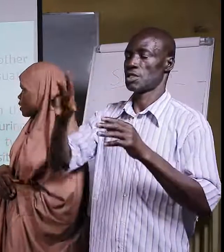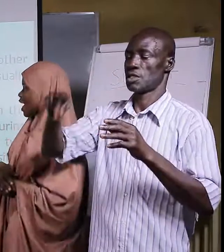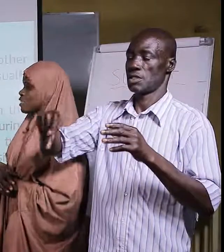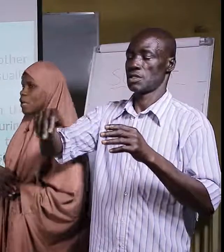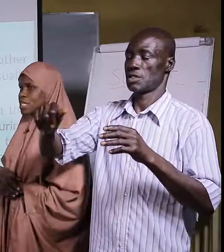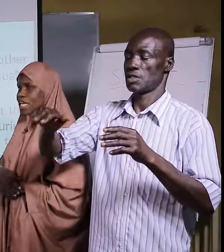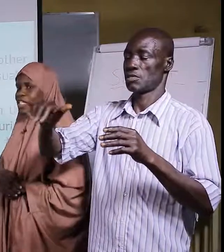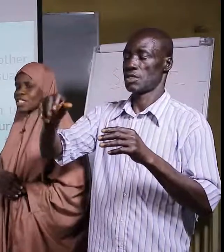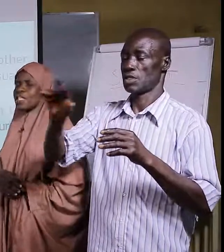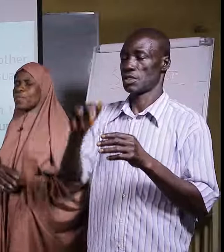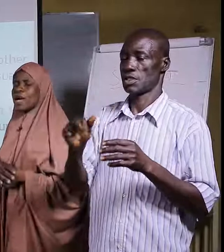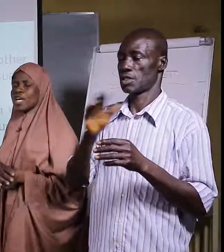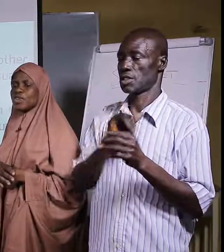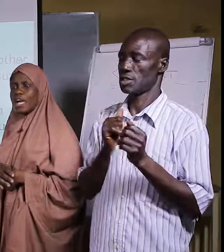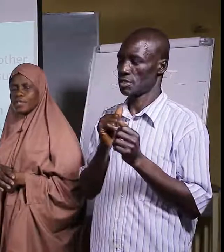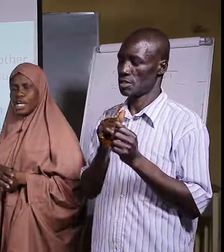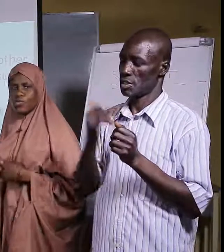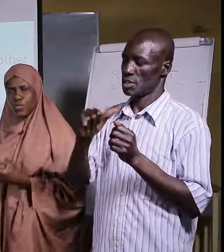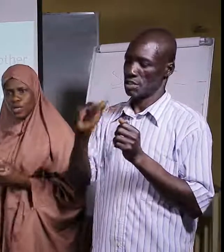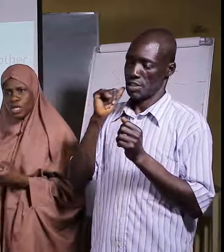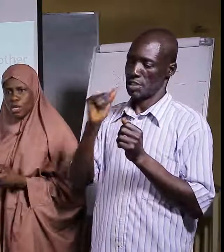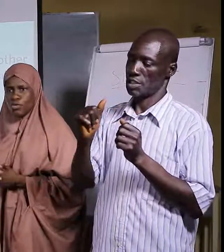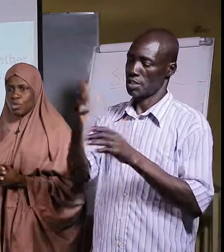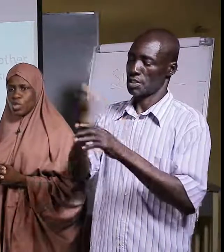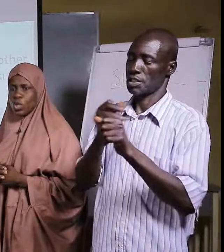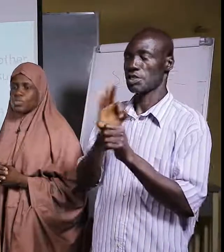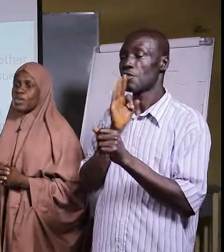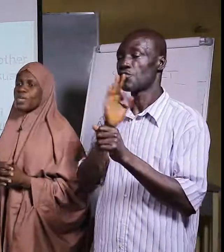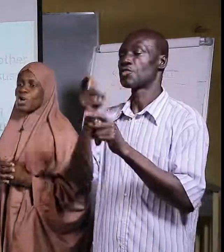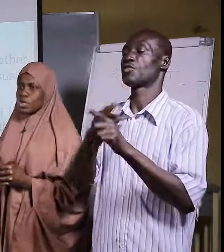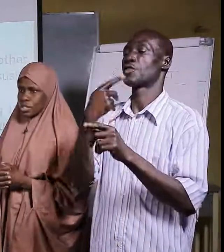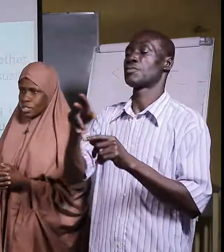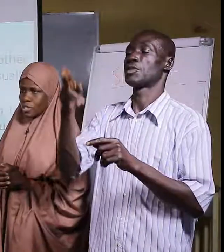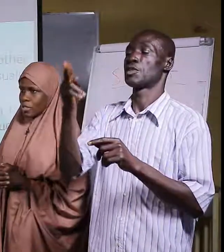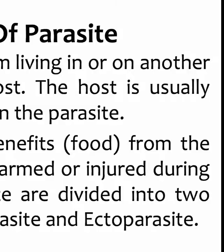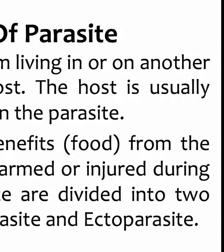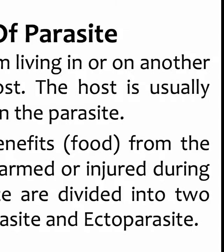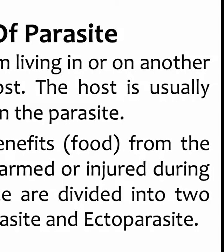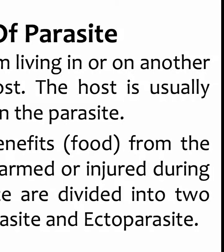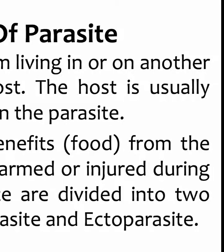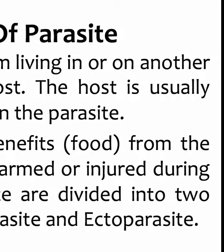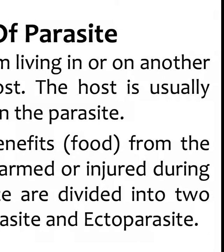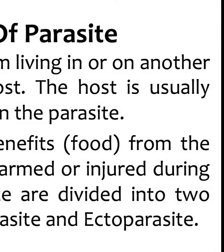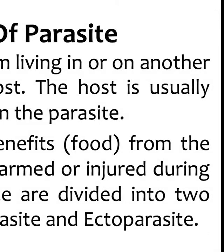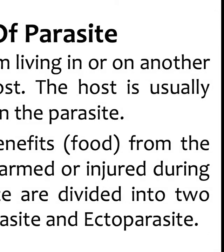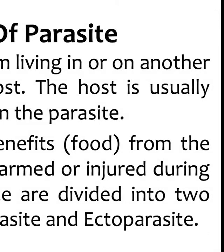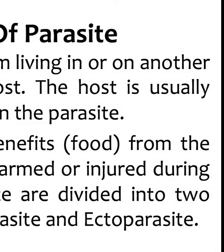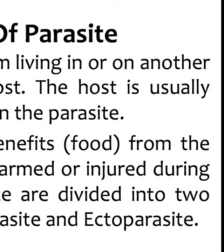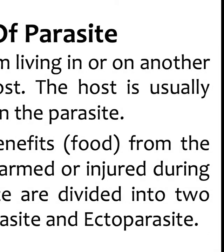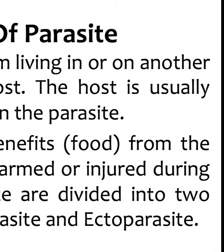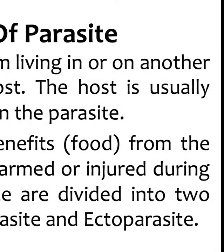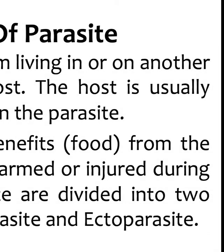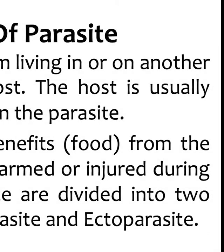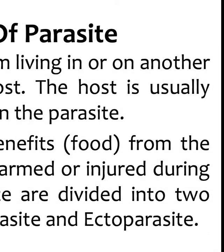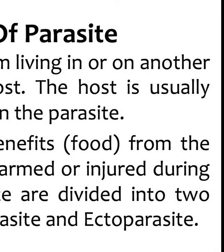parasites. And the parasites, they derive their food from the what? From the host. And on the process of deriving